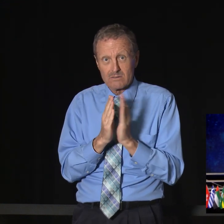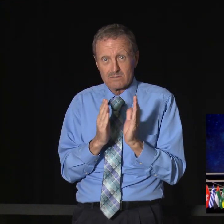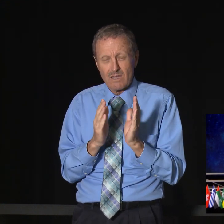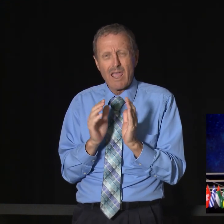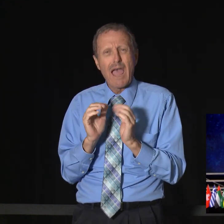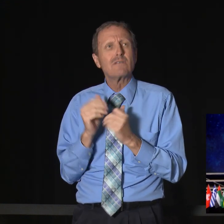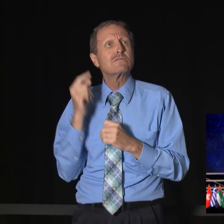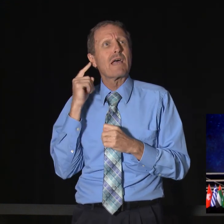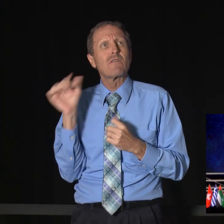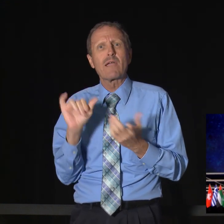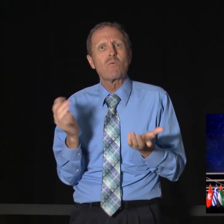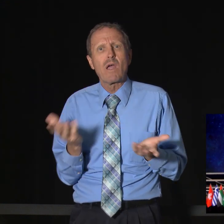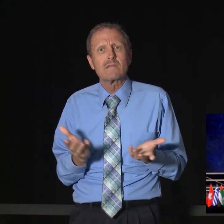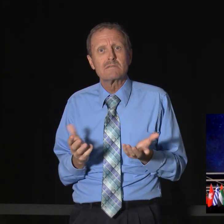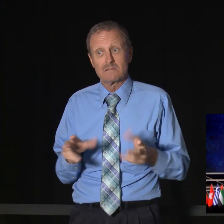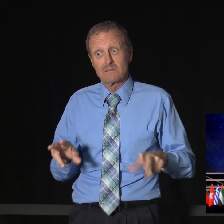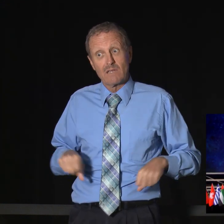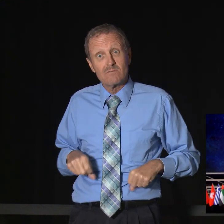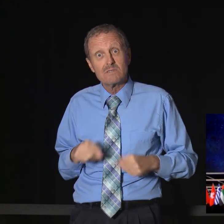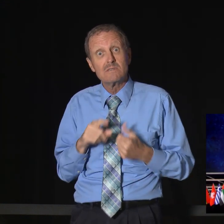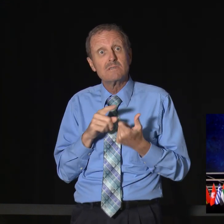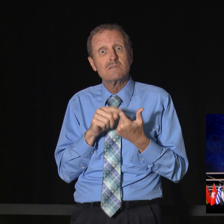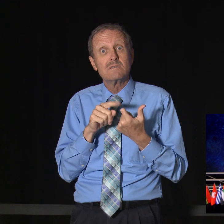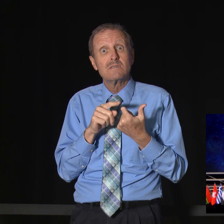How do they sound?